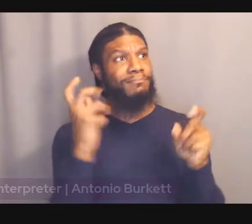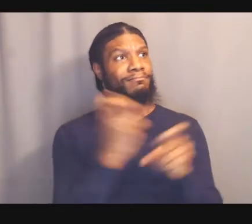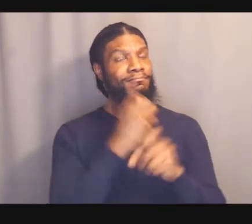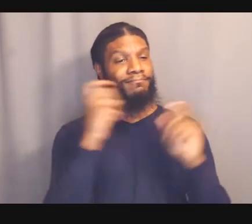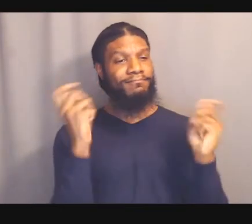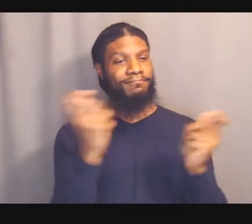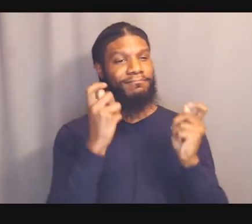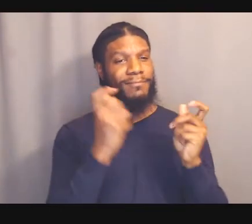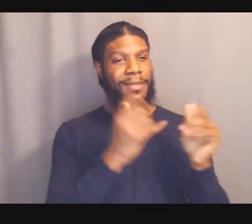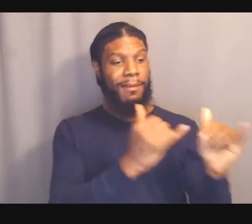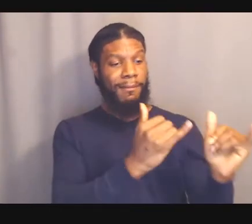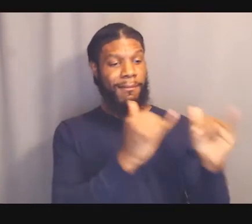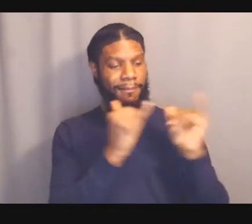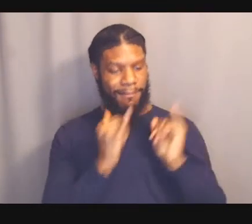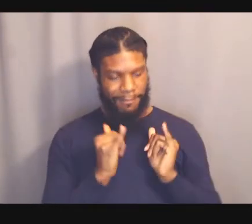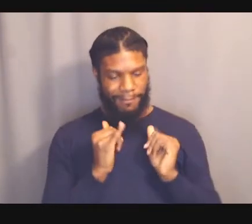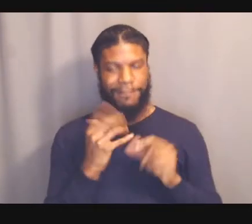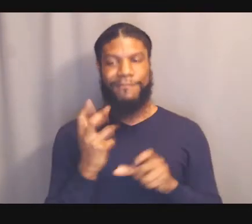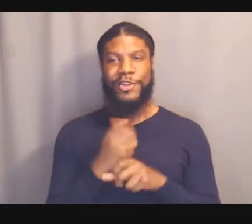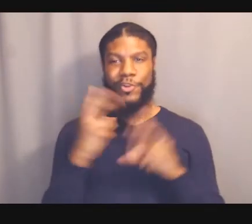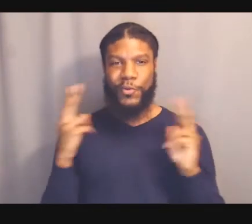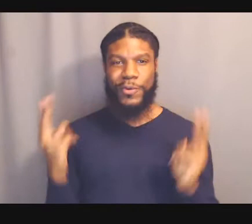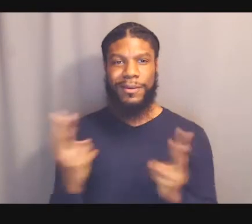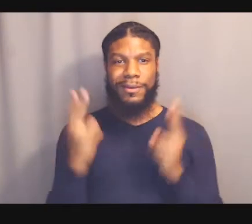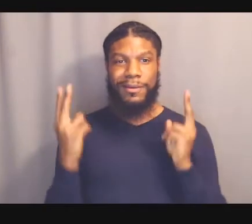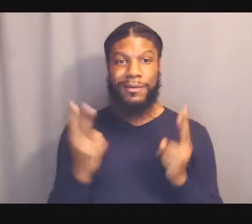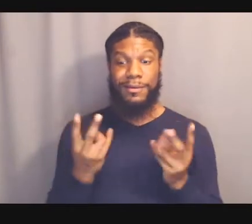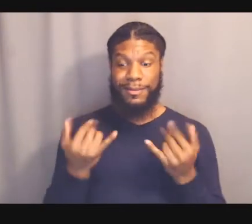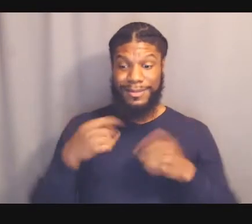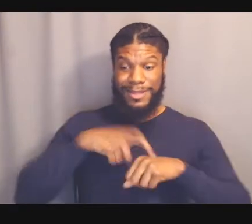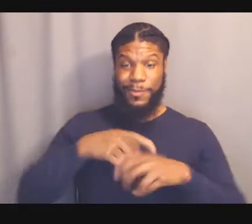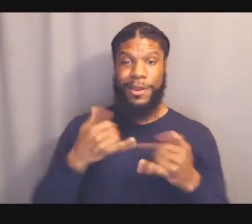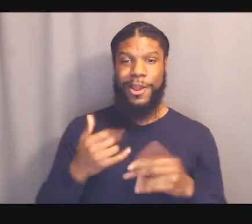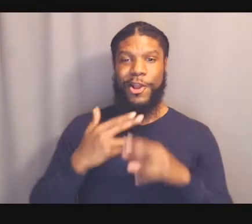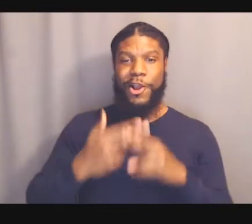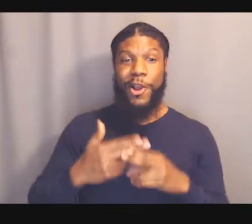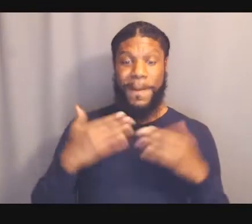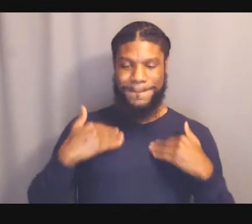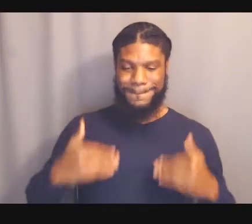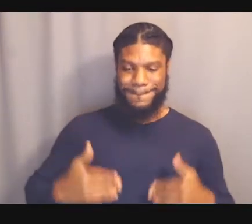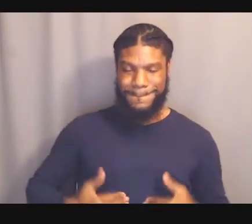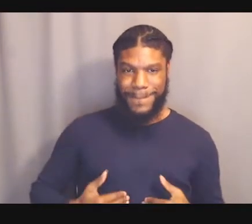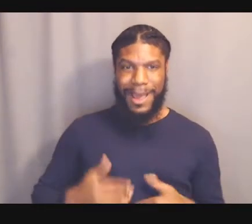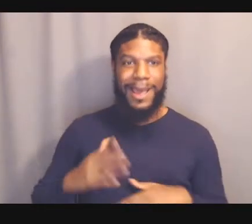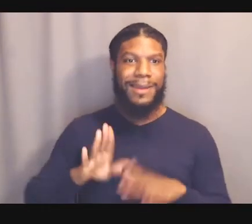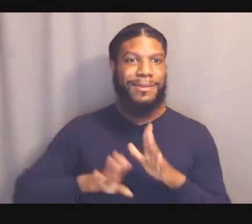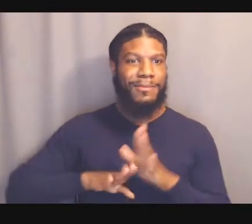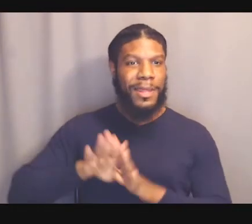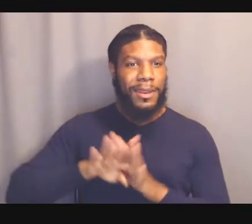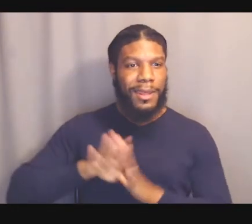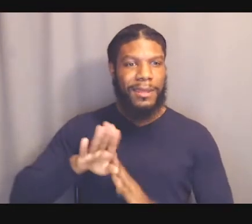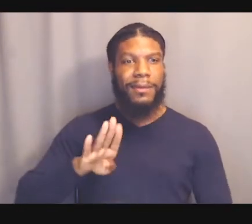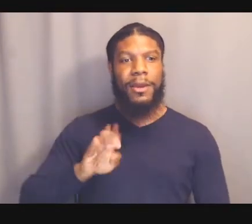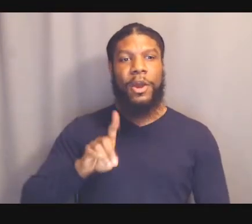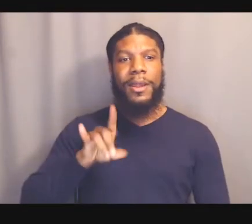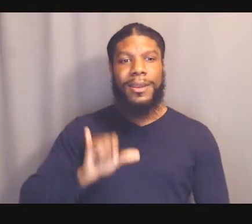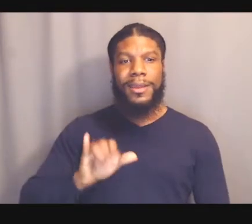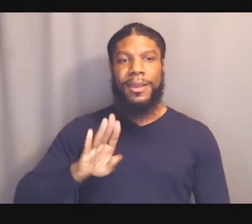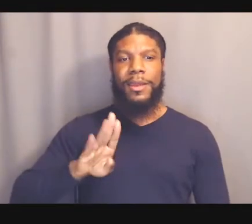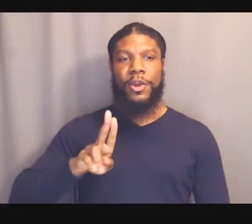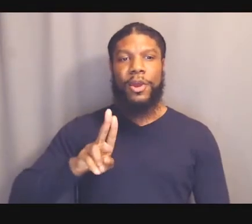in a series called Bodybuilding. Listen, hold on. I don't think y'all are with me. We're in a series